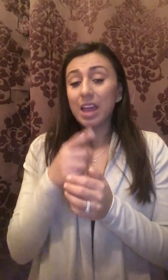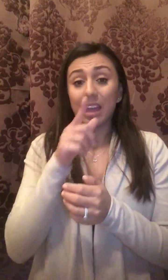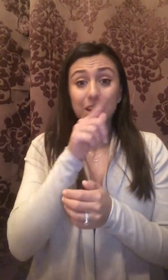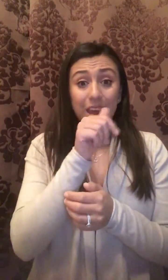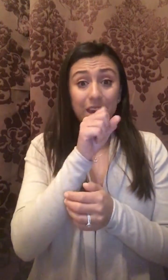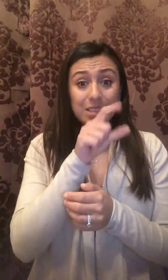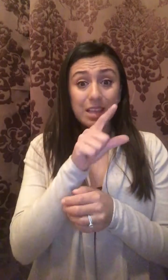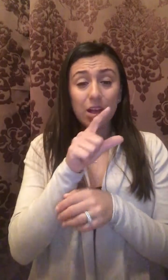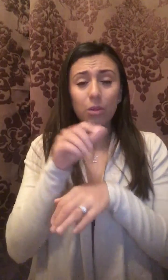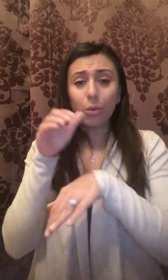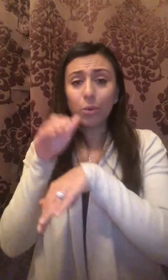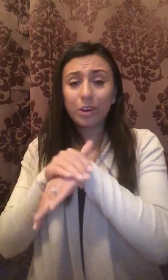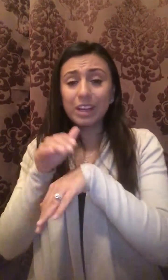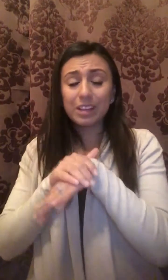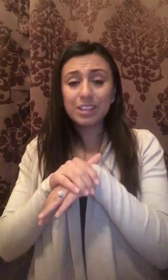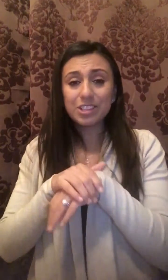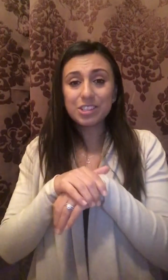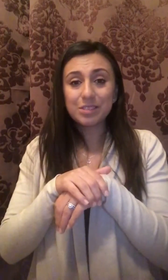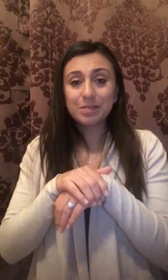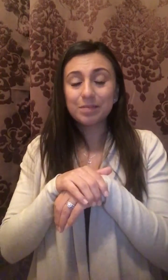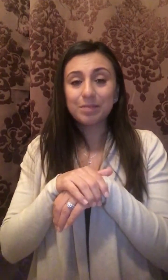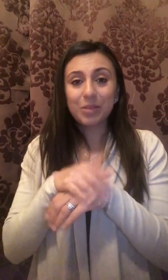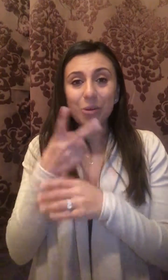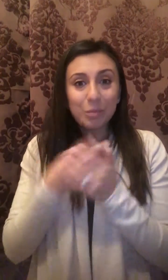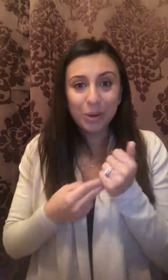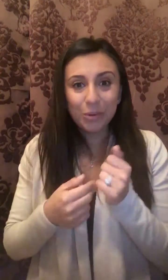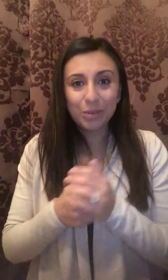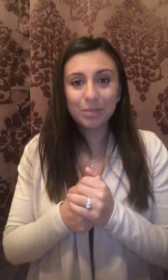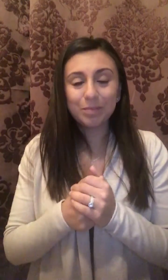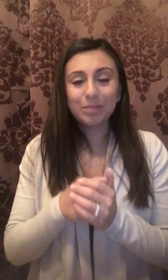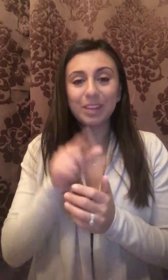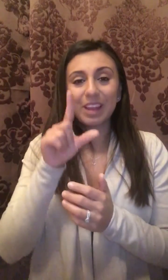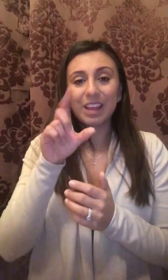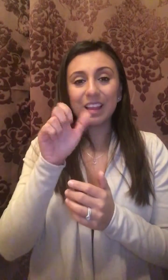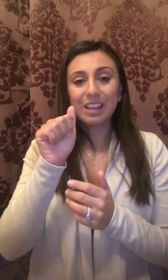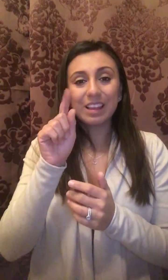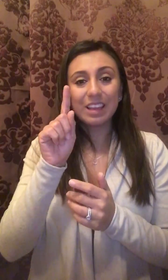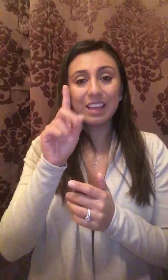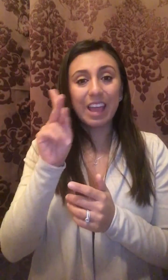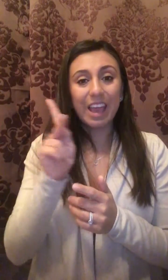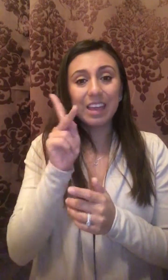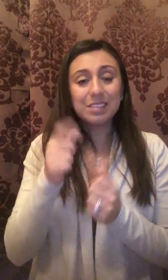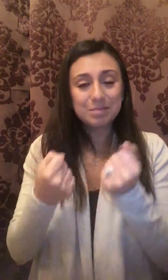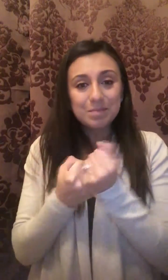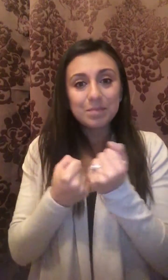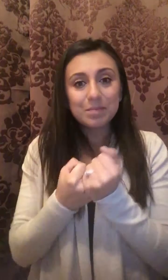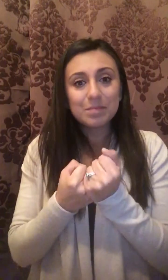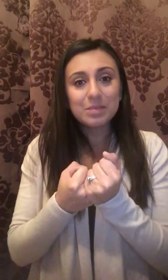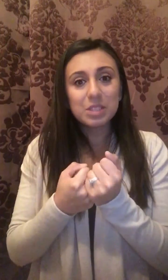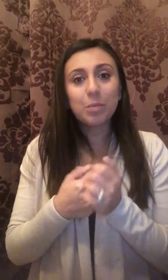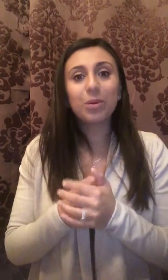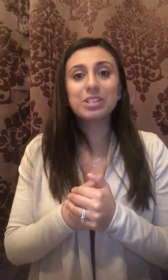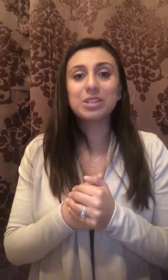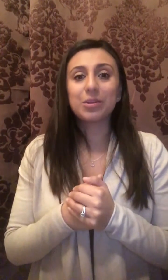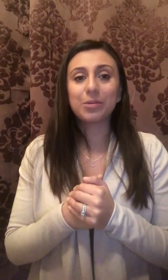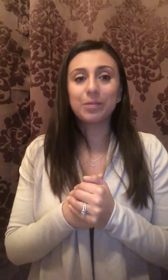In ASL or English, or both, Lead K supports you.